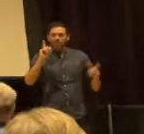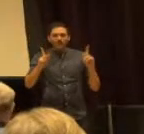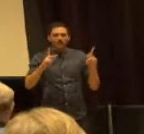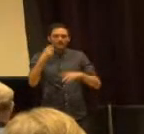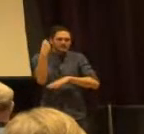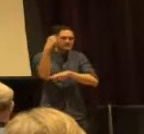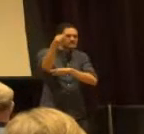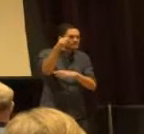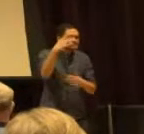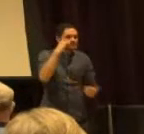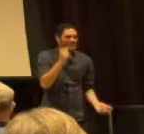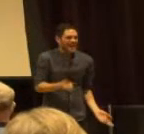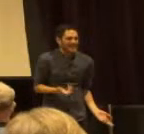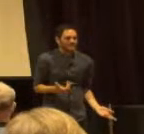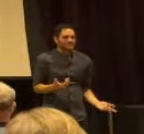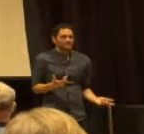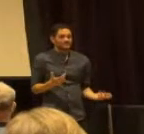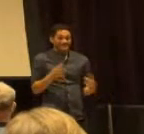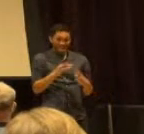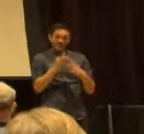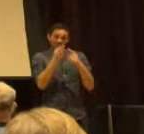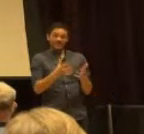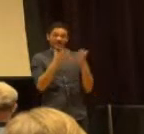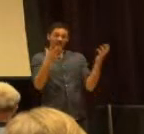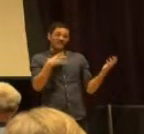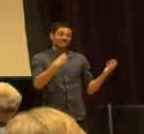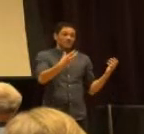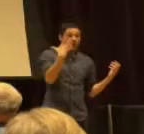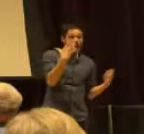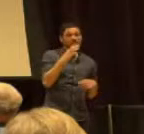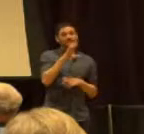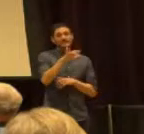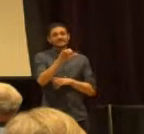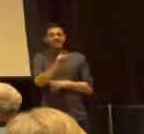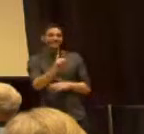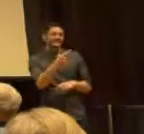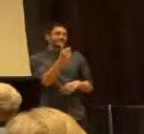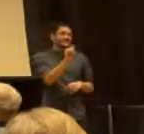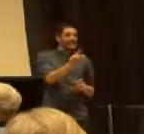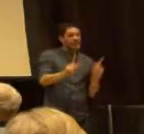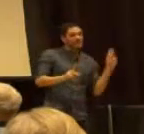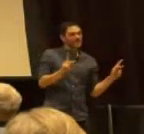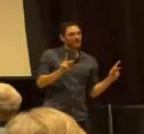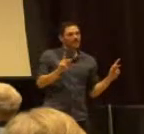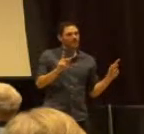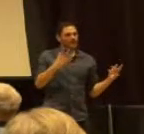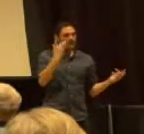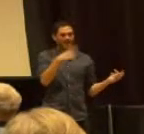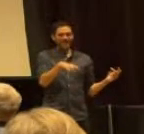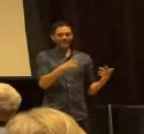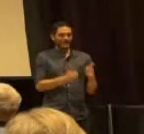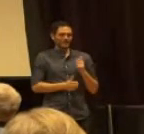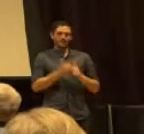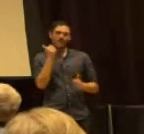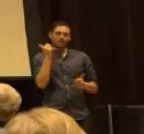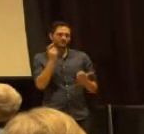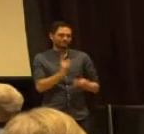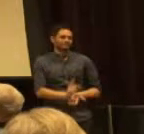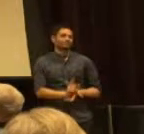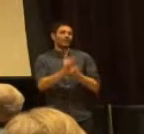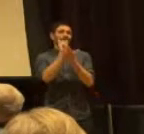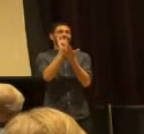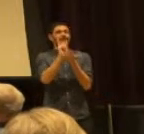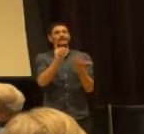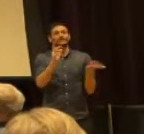especially a lot of white cis gay people, because they are a lot of the privilege of existing